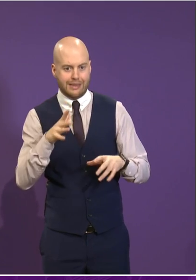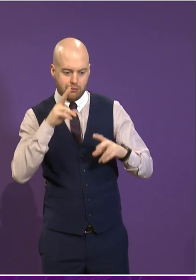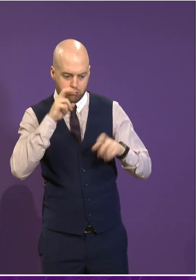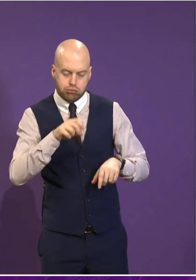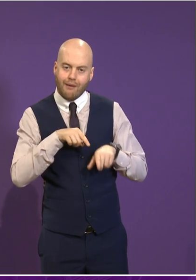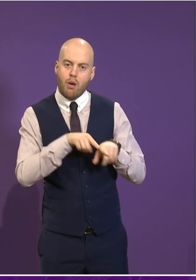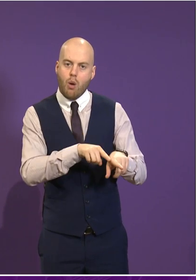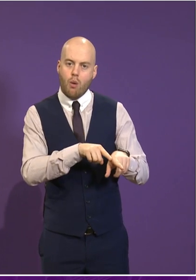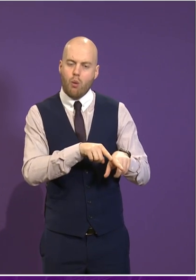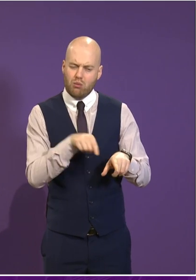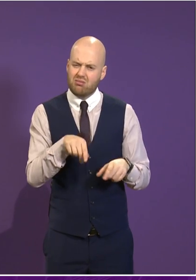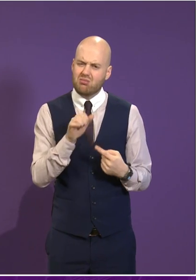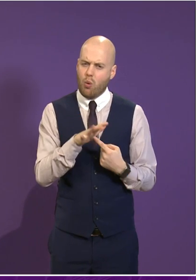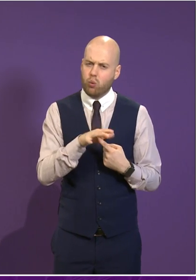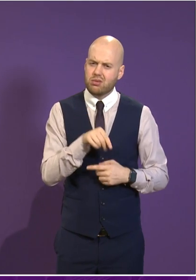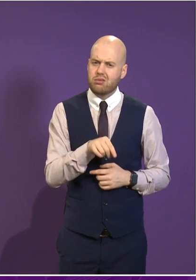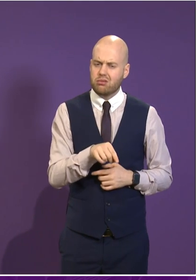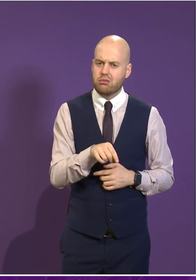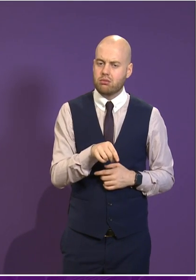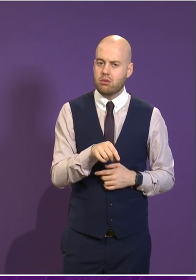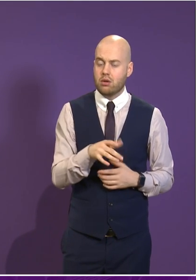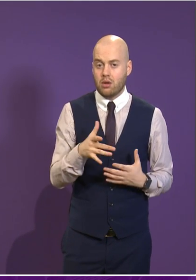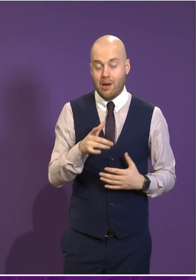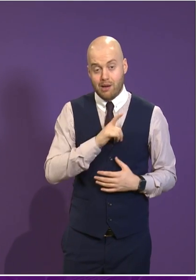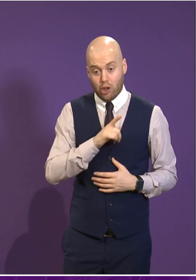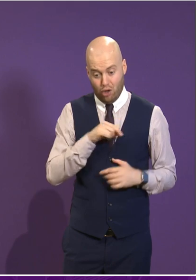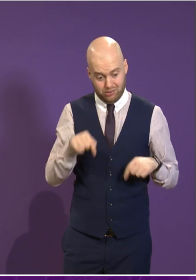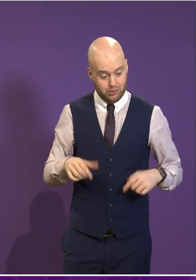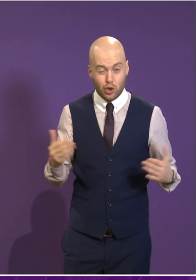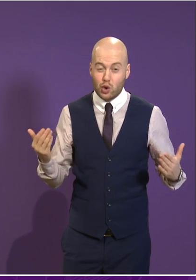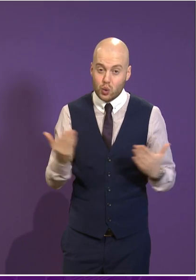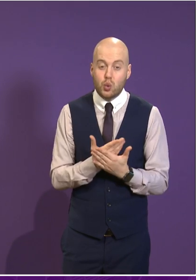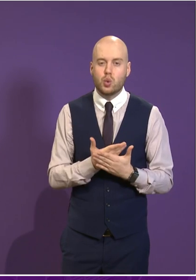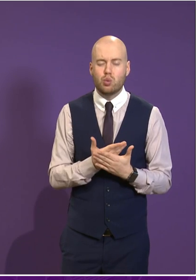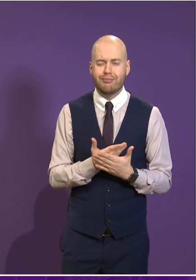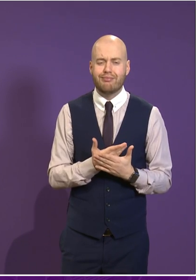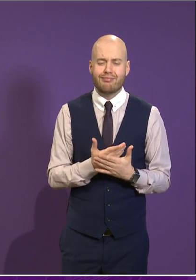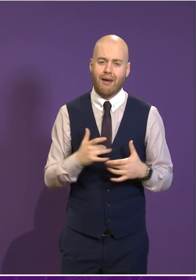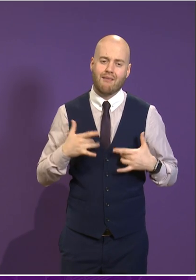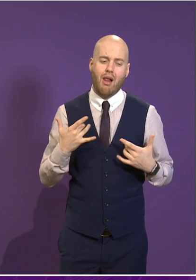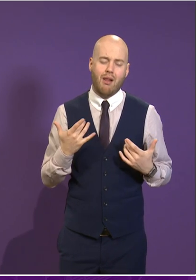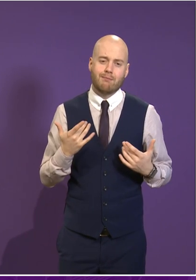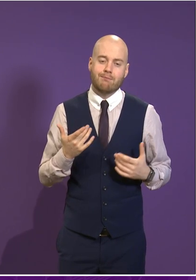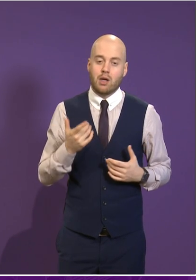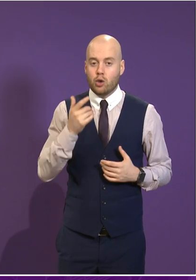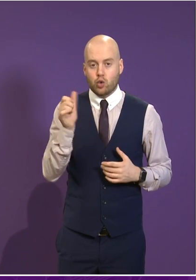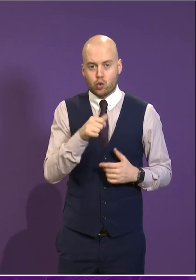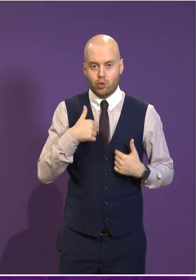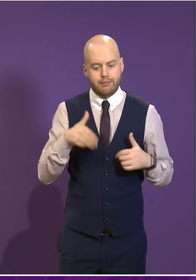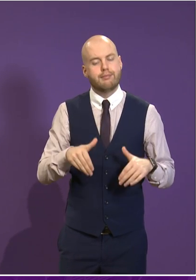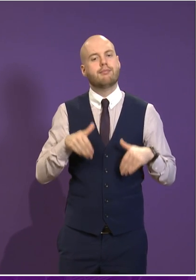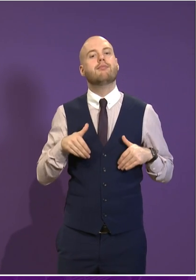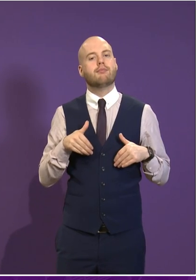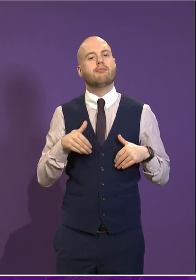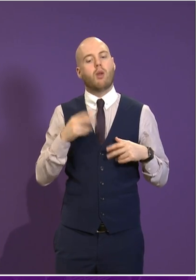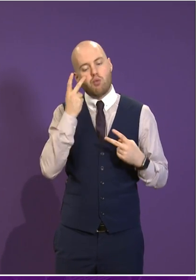which is very, very important. It is, because it's new, I think it's only right that we periodically take a step back and